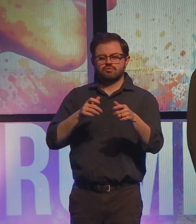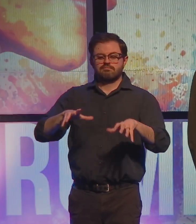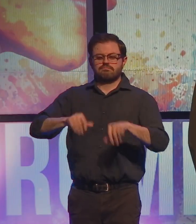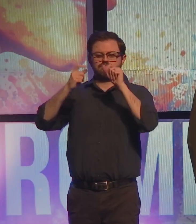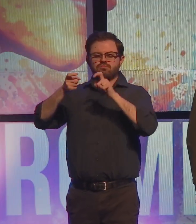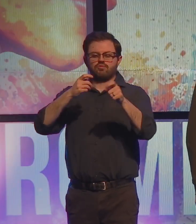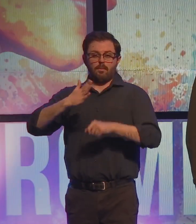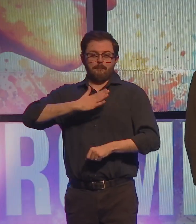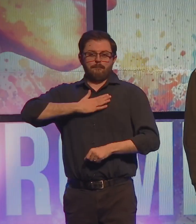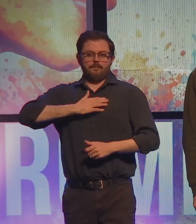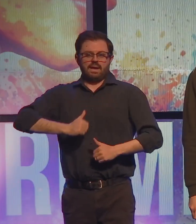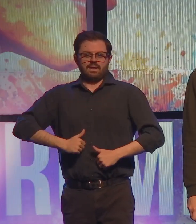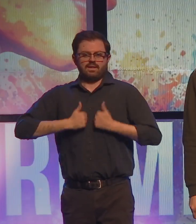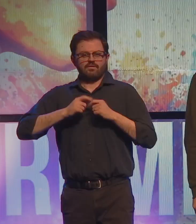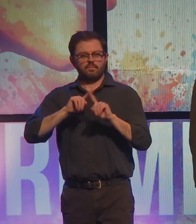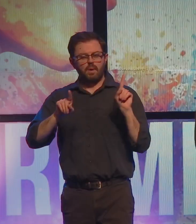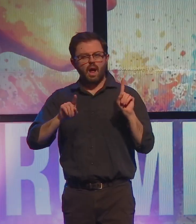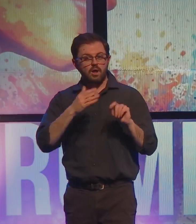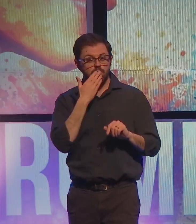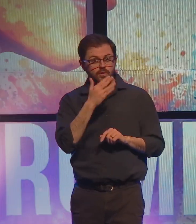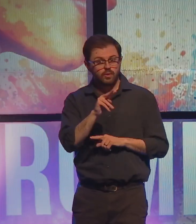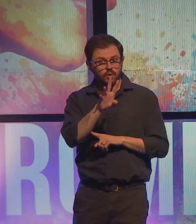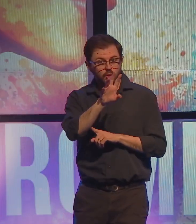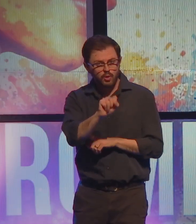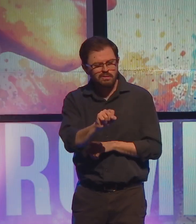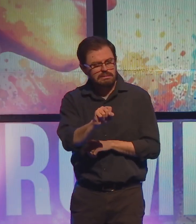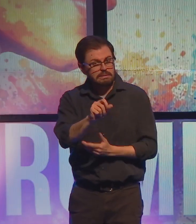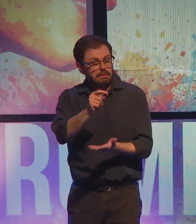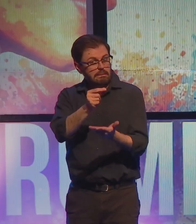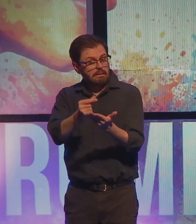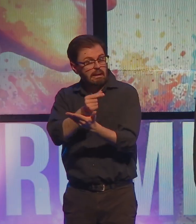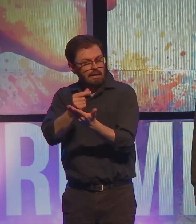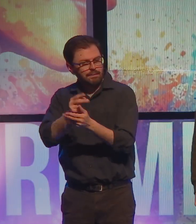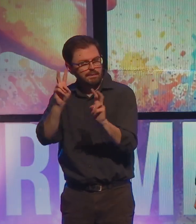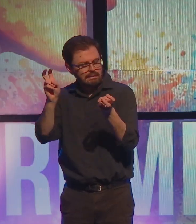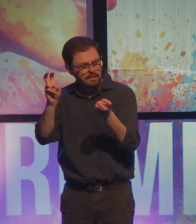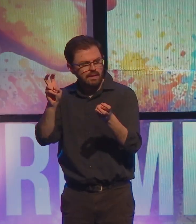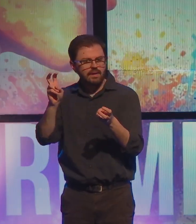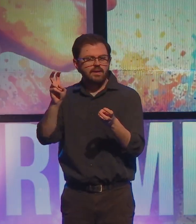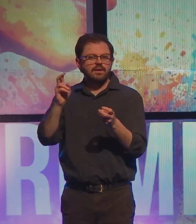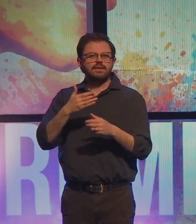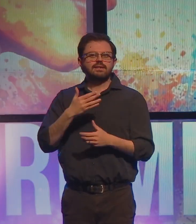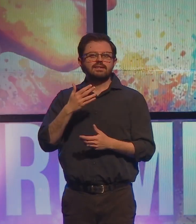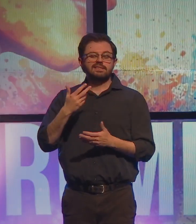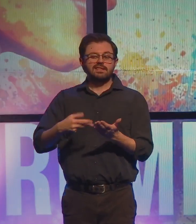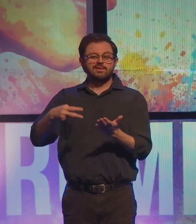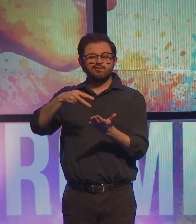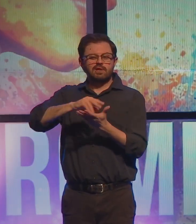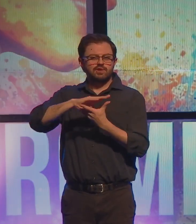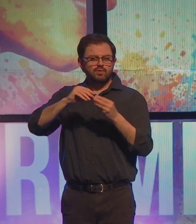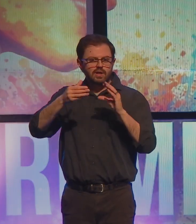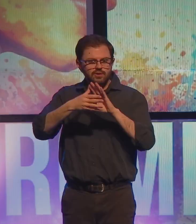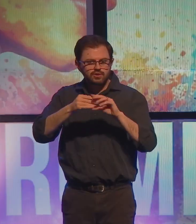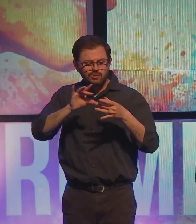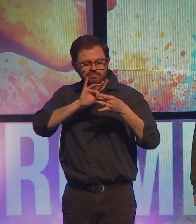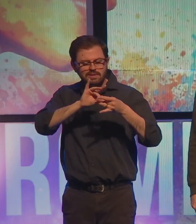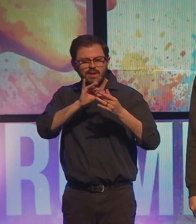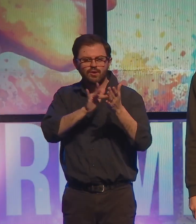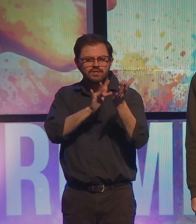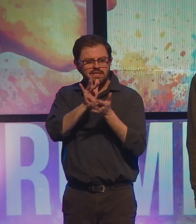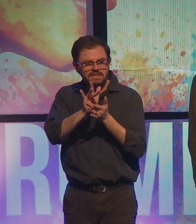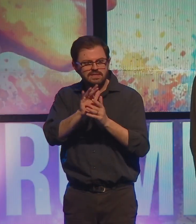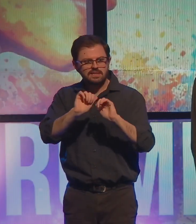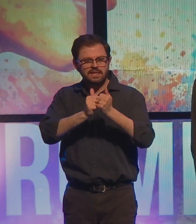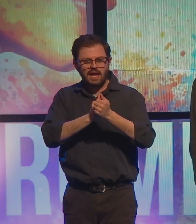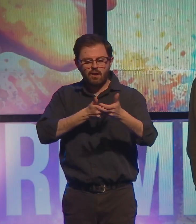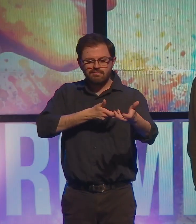news. We might even call it gospel, right? The good news is that the resurrection narratives of Jesus and his interactions offer